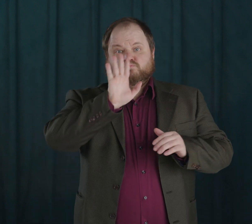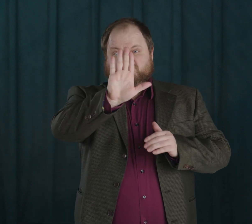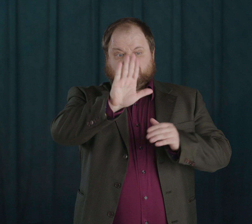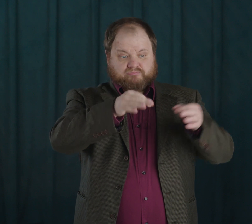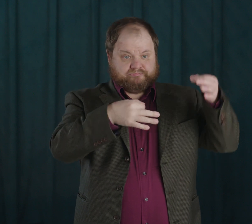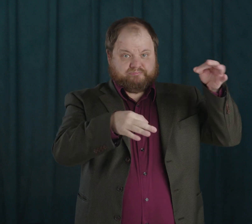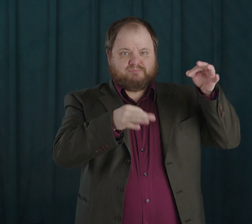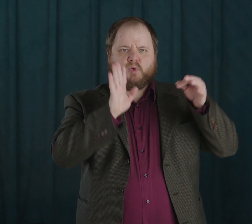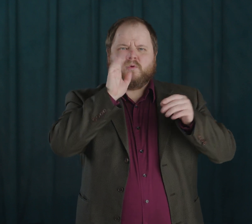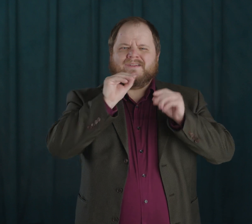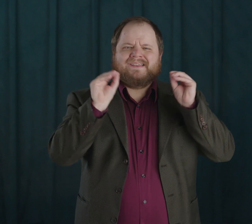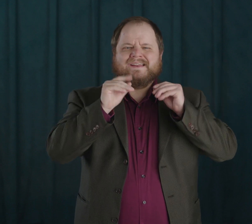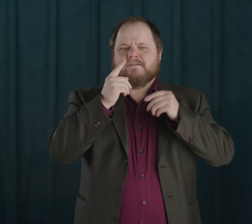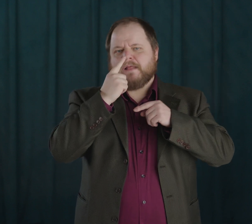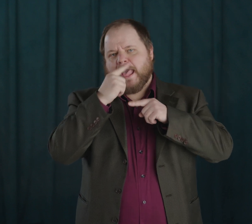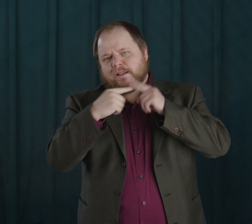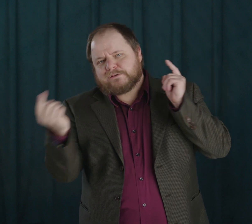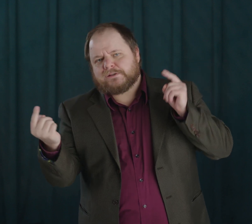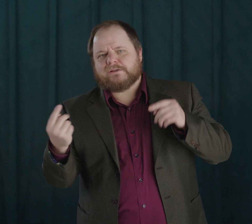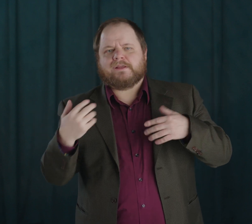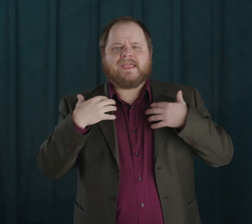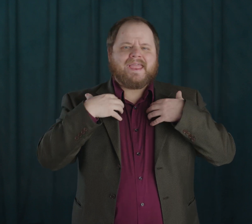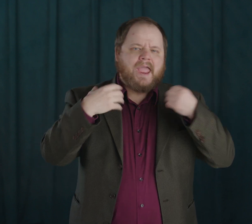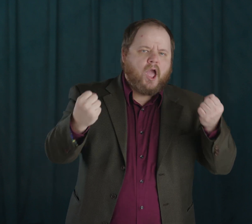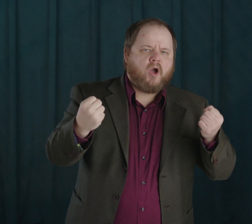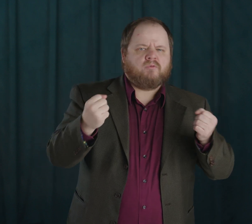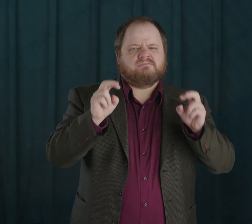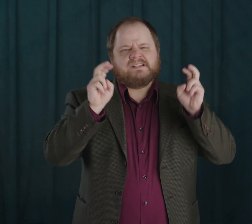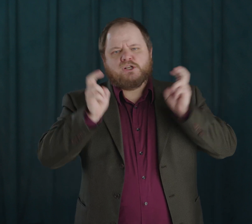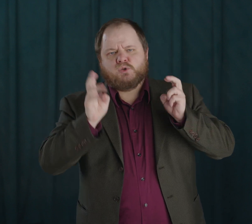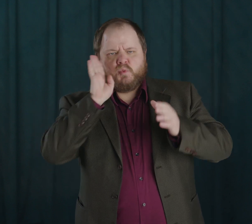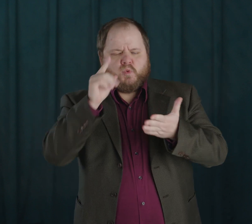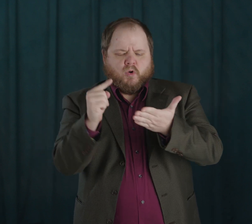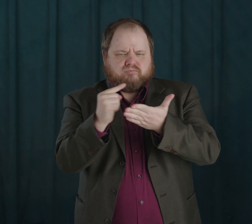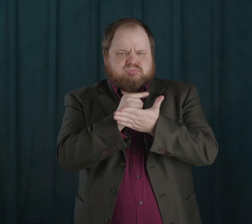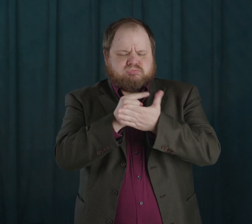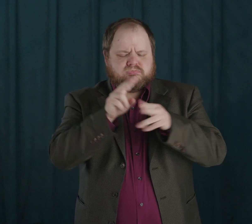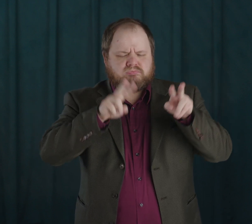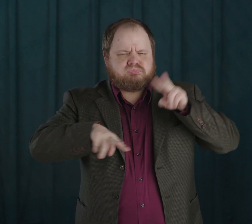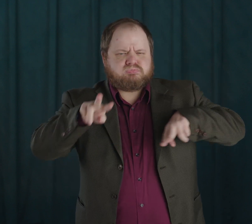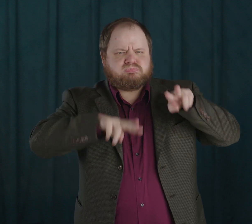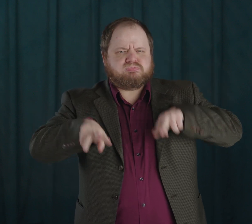Here, any allergies to medication or other health issues will be reviewed.